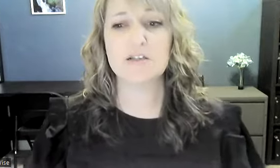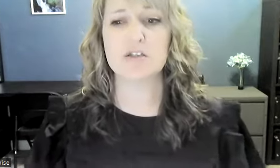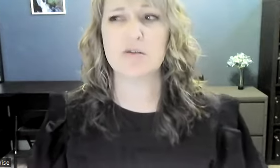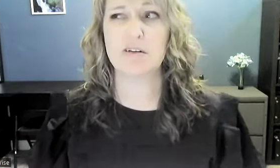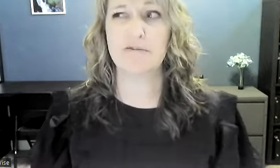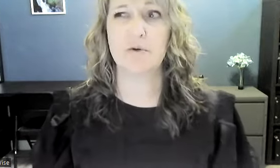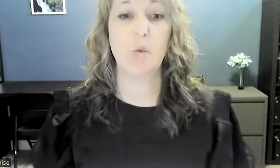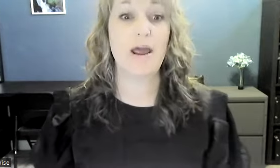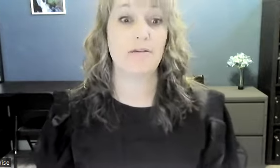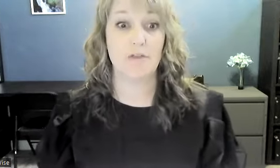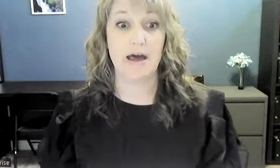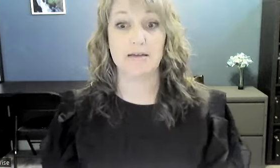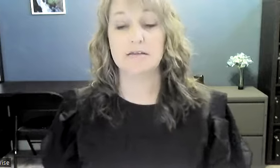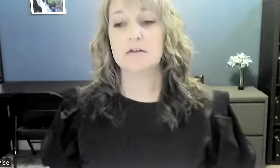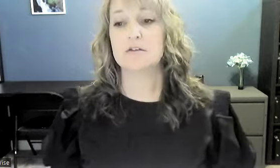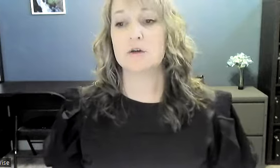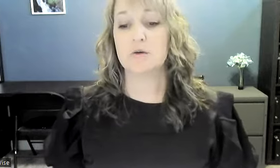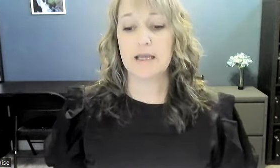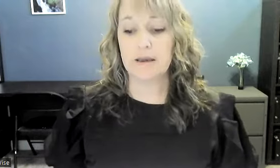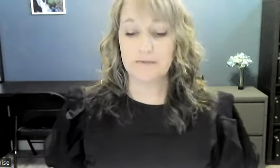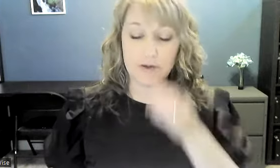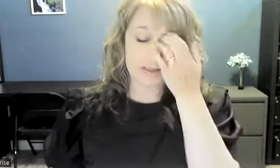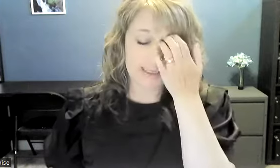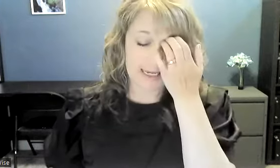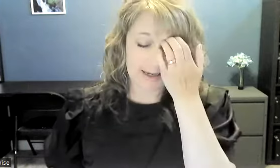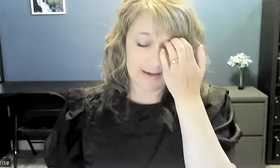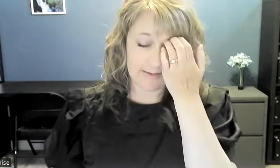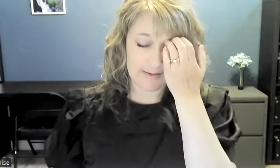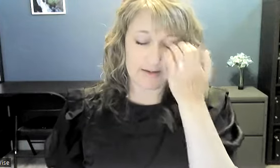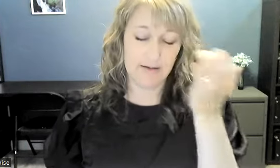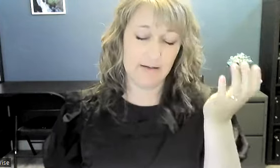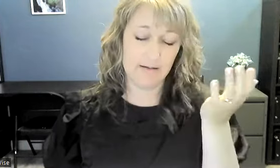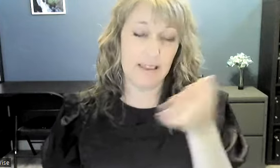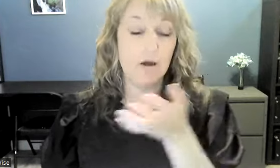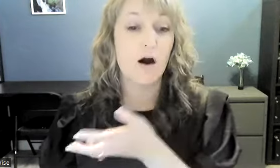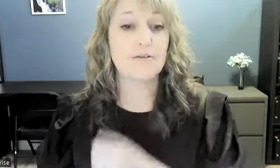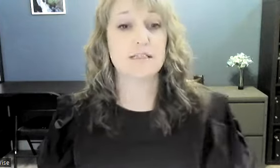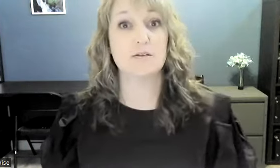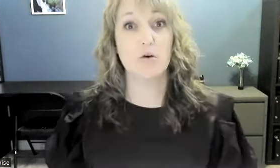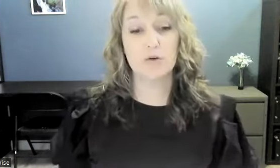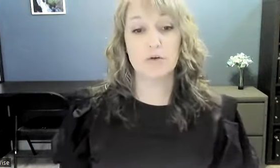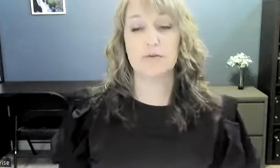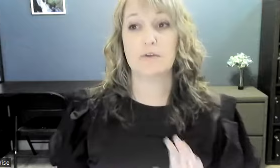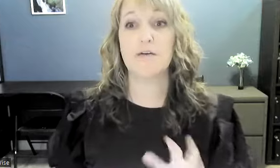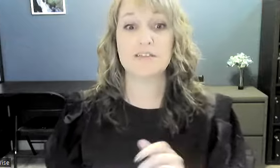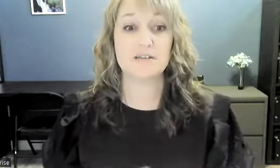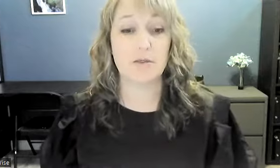just sort of wave that. So if you're saying like the office is on the